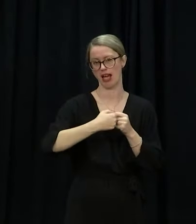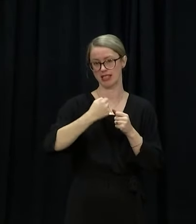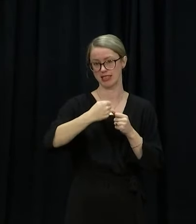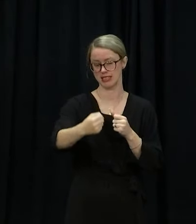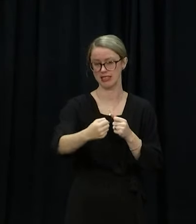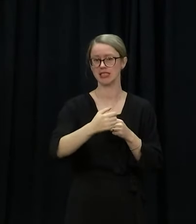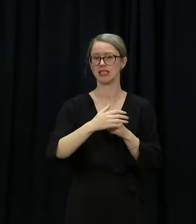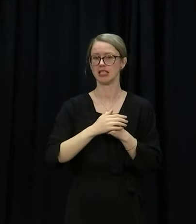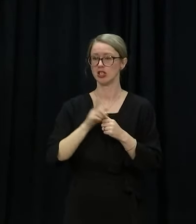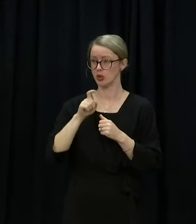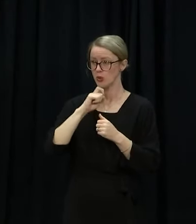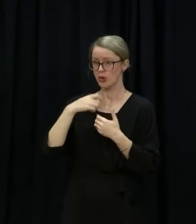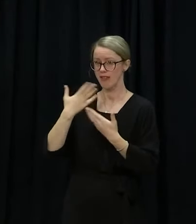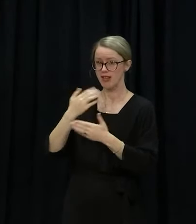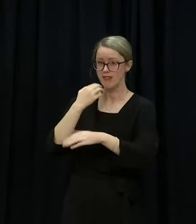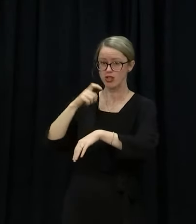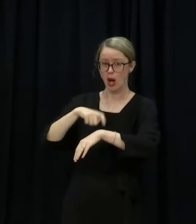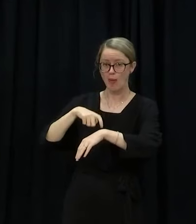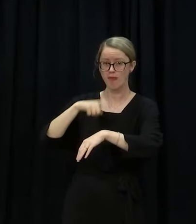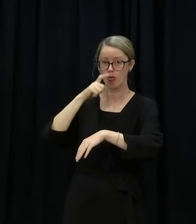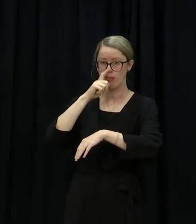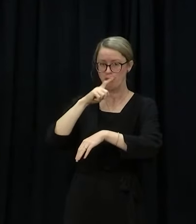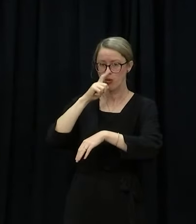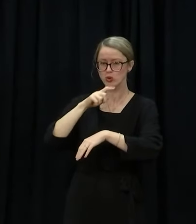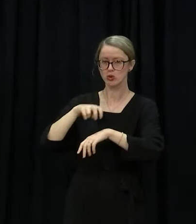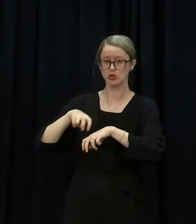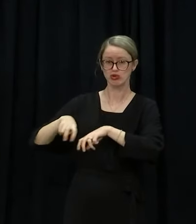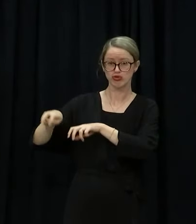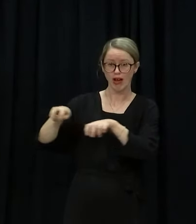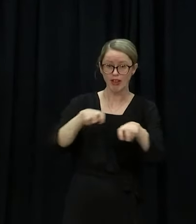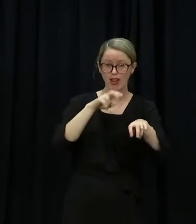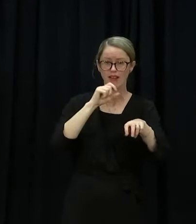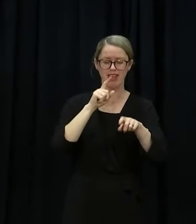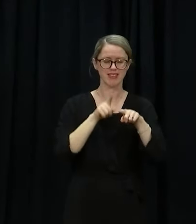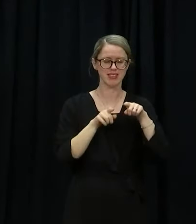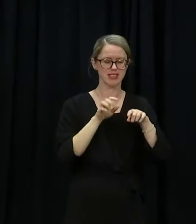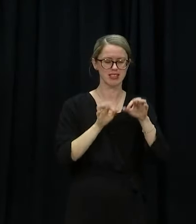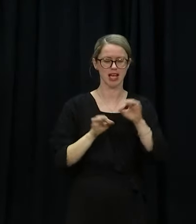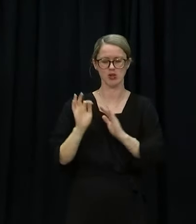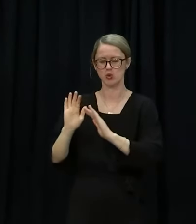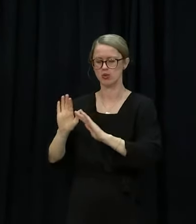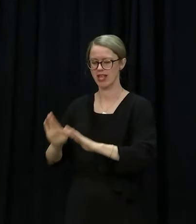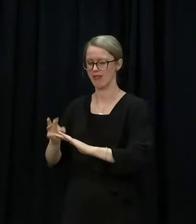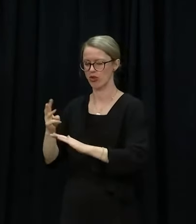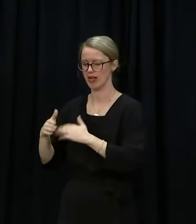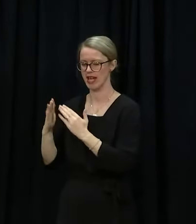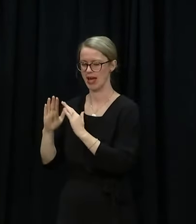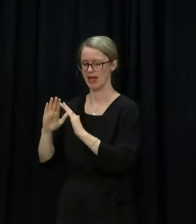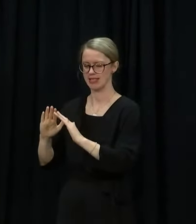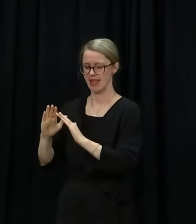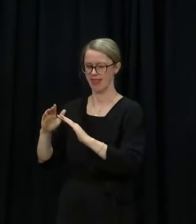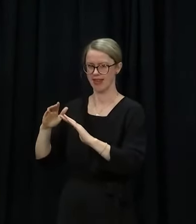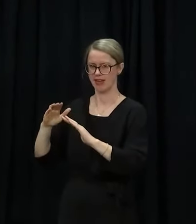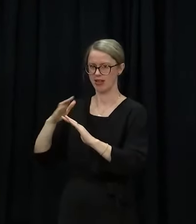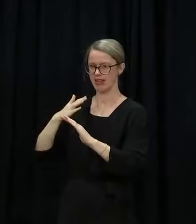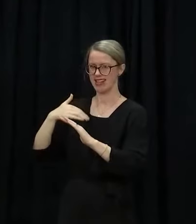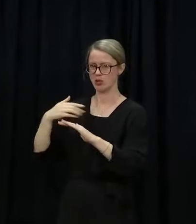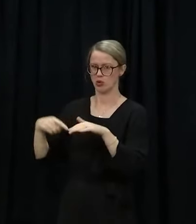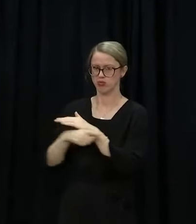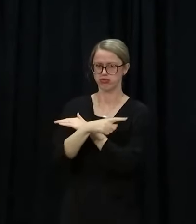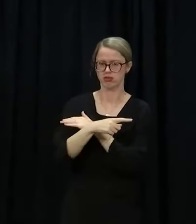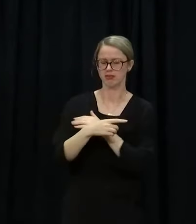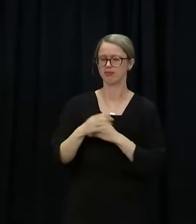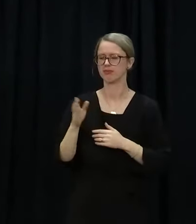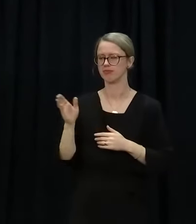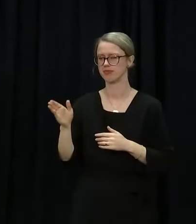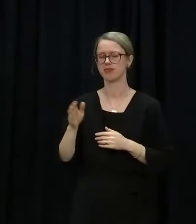amnesty period for people to travel in case they've decided to hunt down in a certain area of the country and then get home? Of course, keep in mind that after that period,